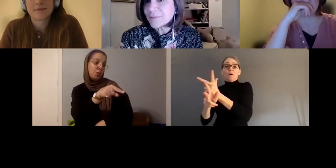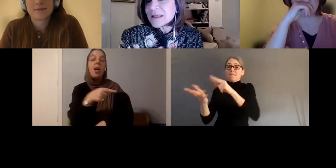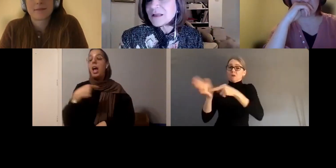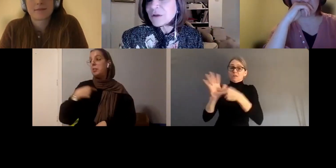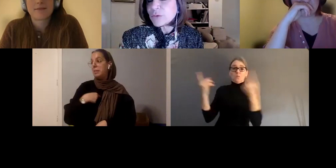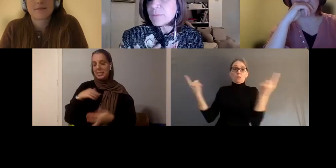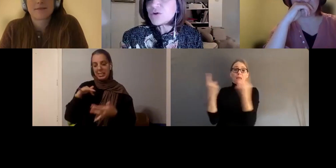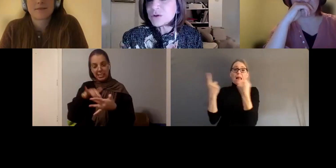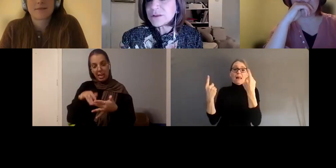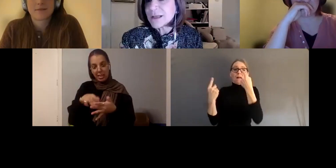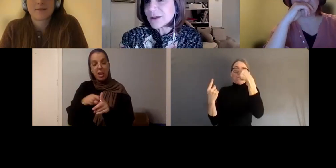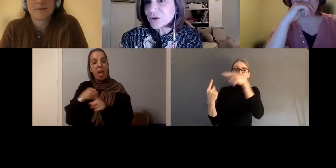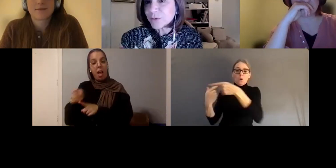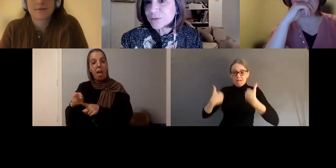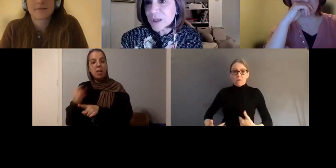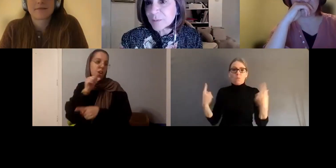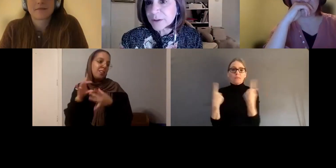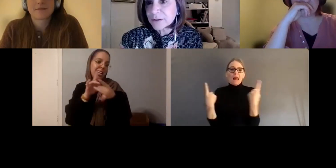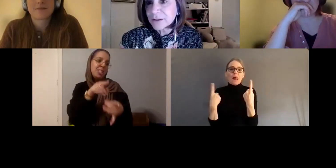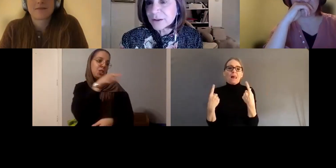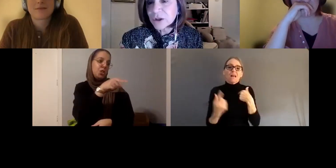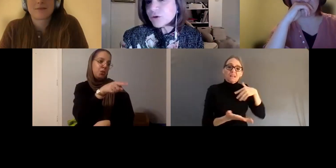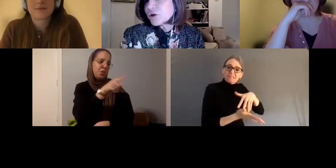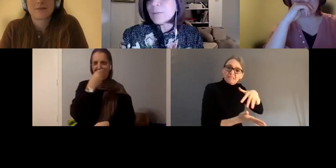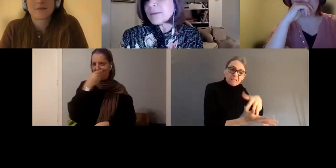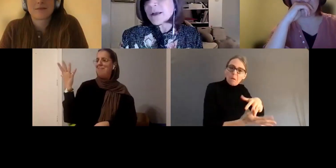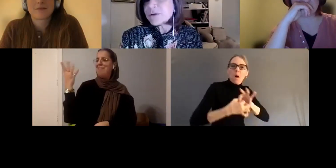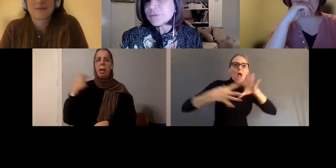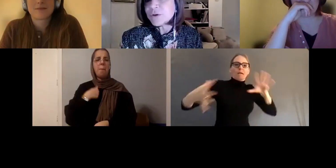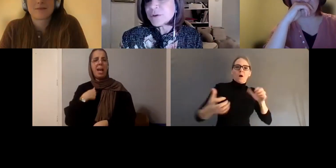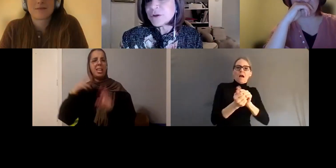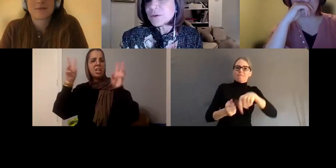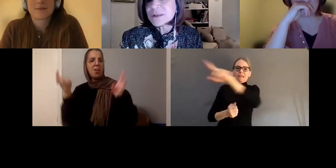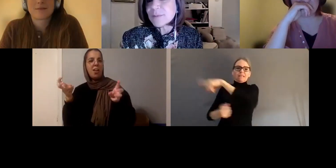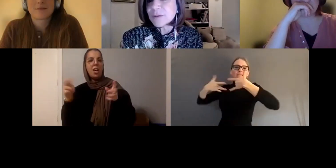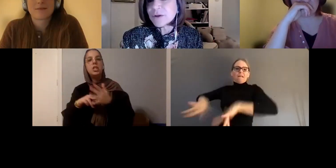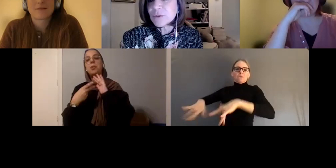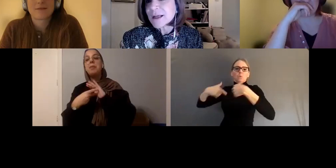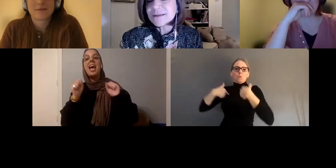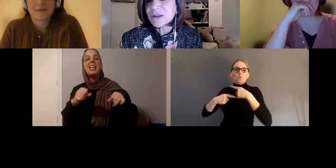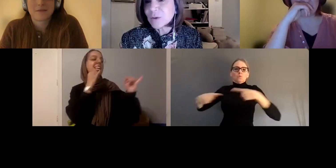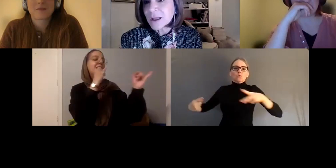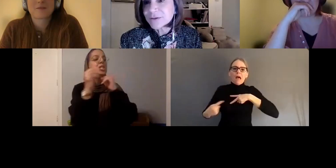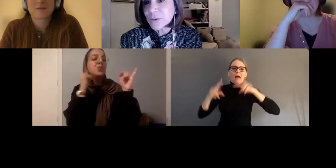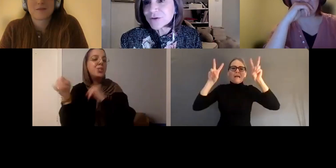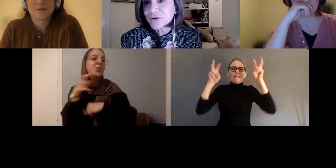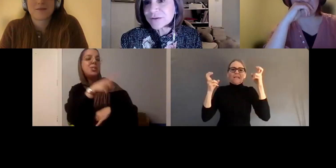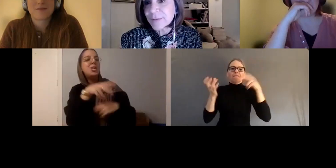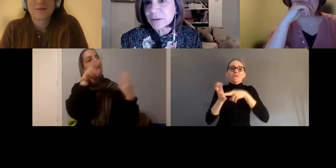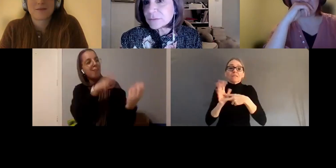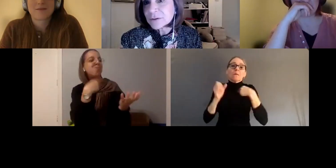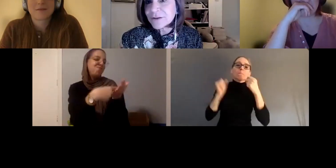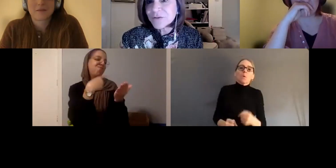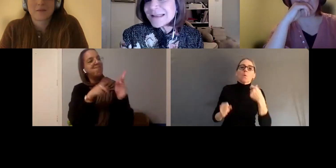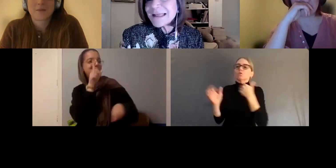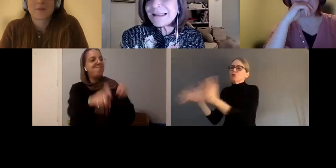you. I'm studying your emotional connection with your topic. So do you mind my interviewing you and taping you and asking you all kinds of questions